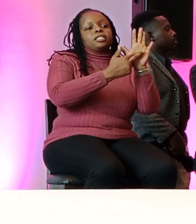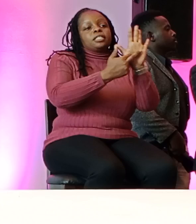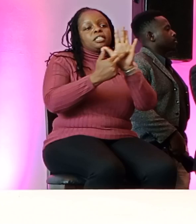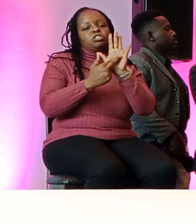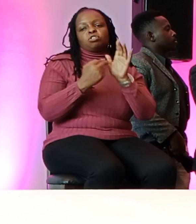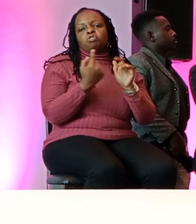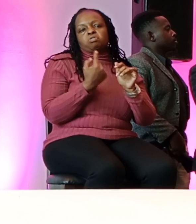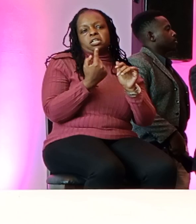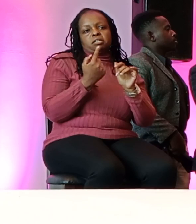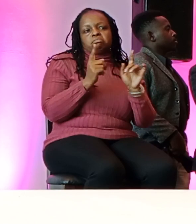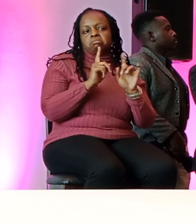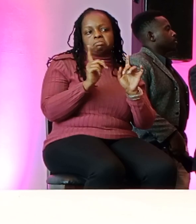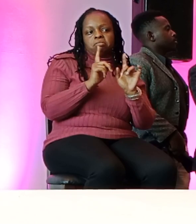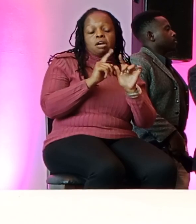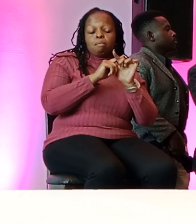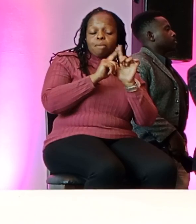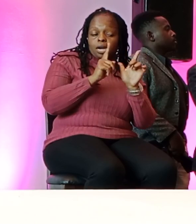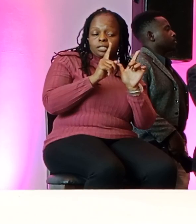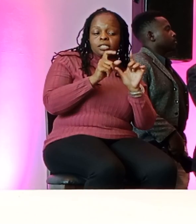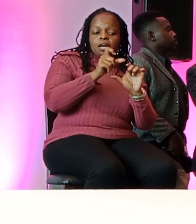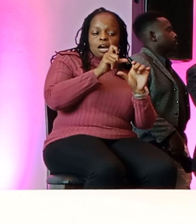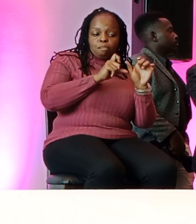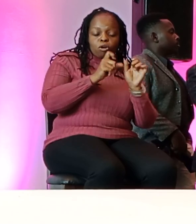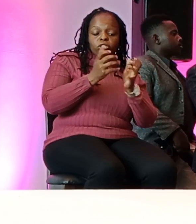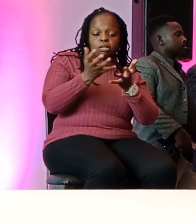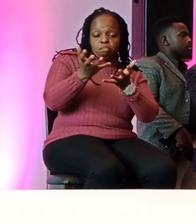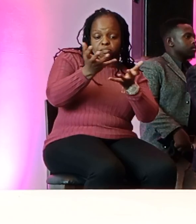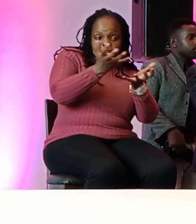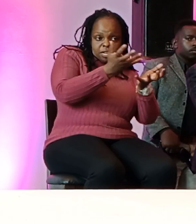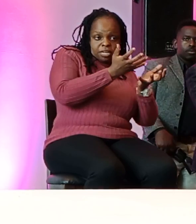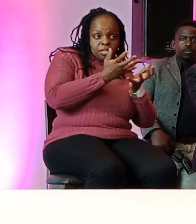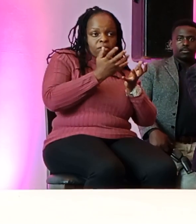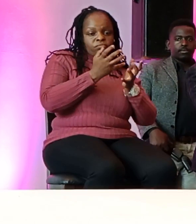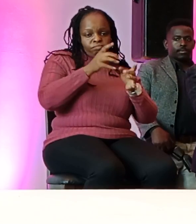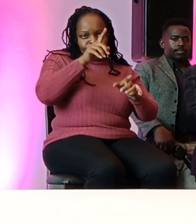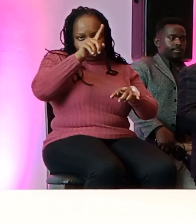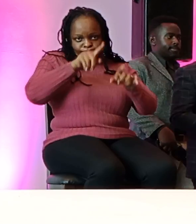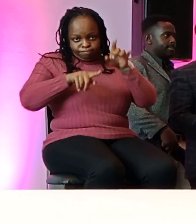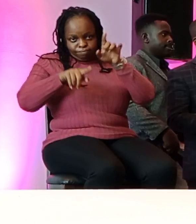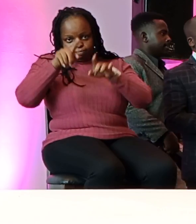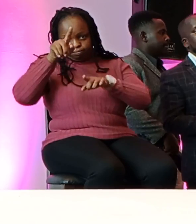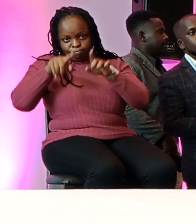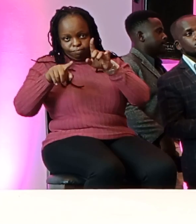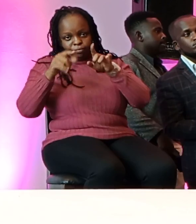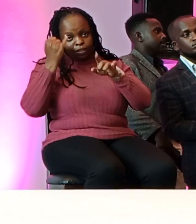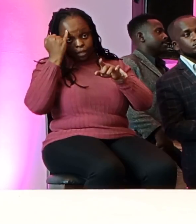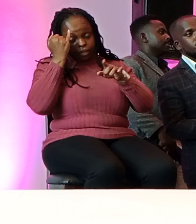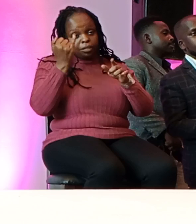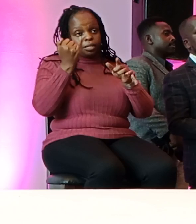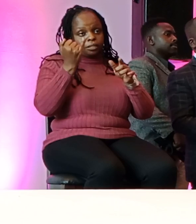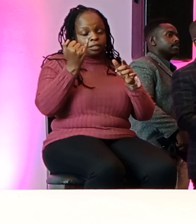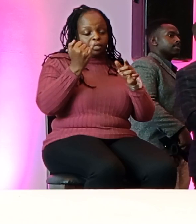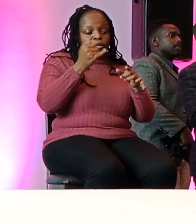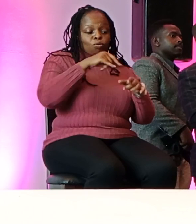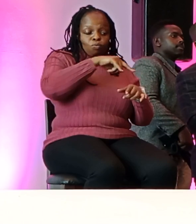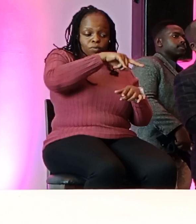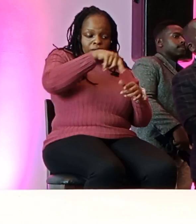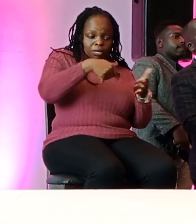representation only. It's about bringing diverse perspectives. We are